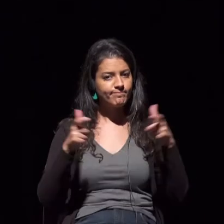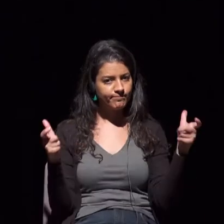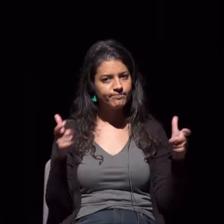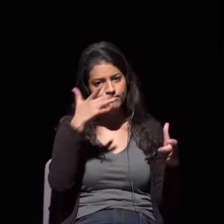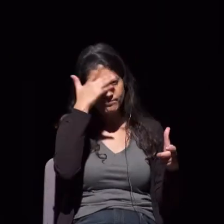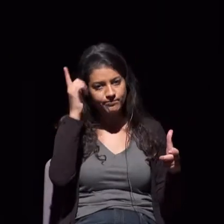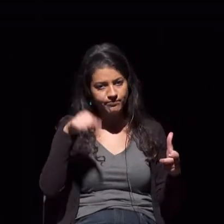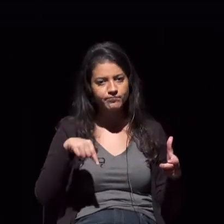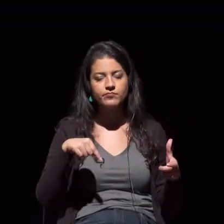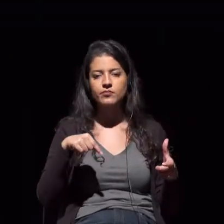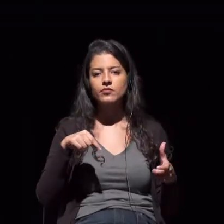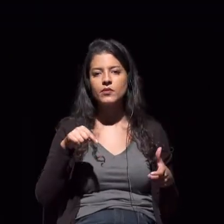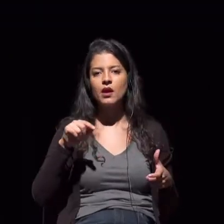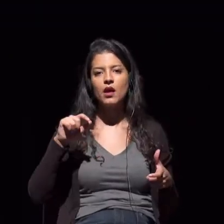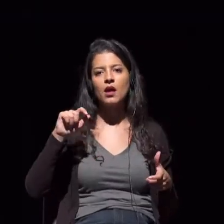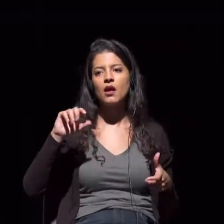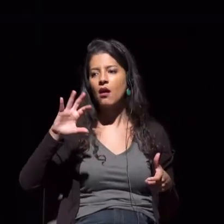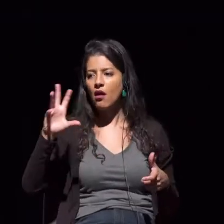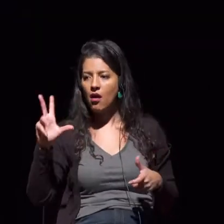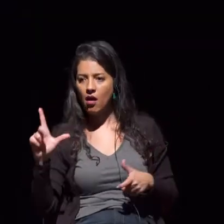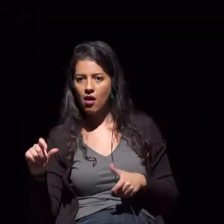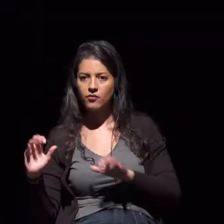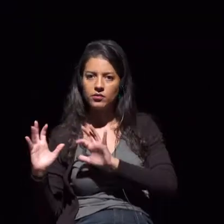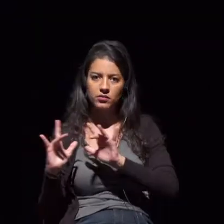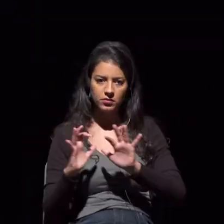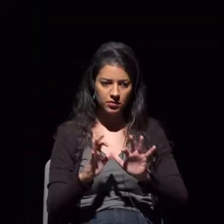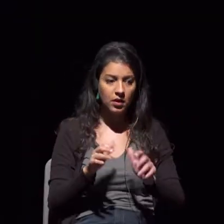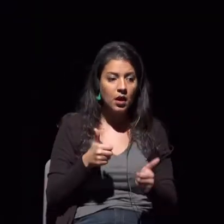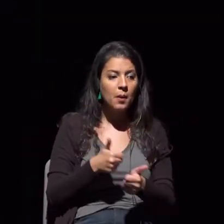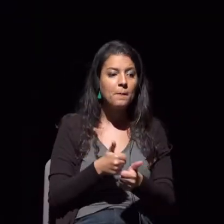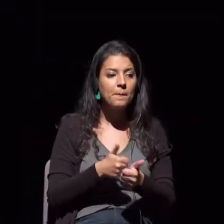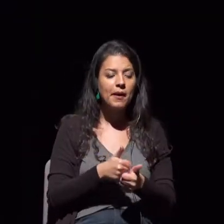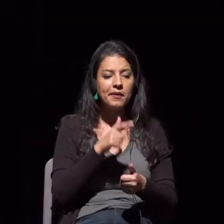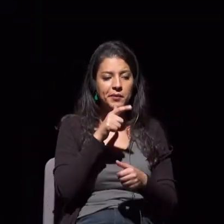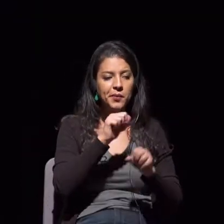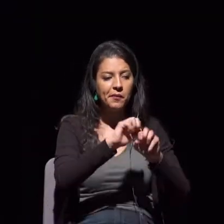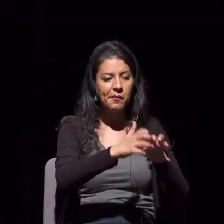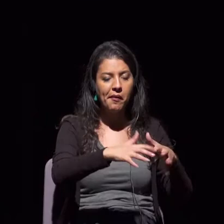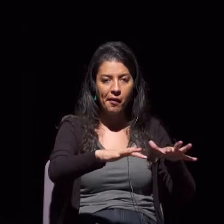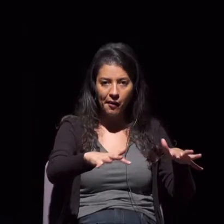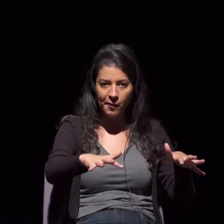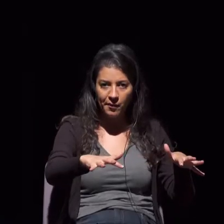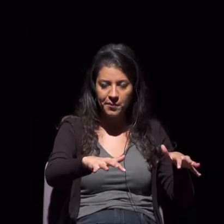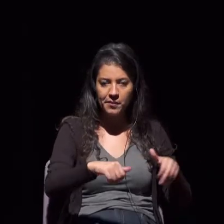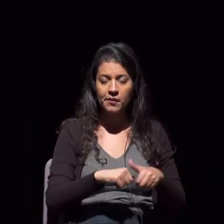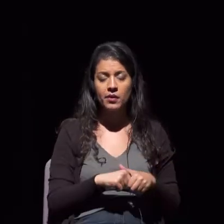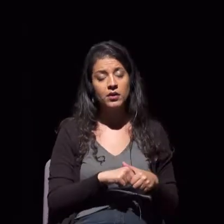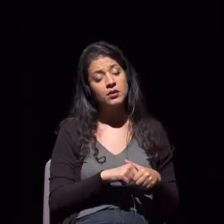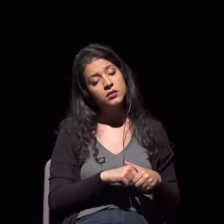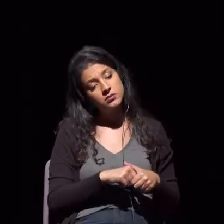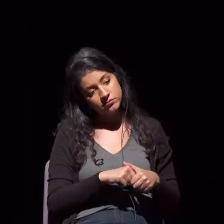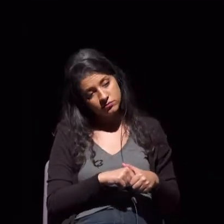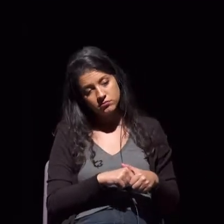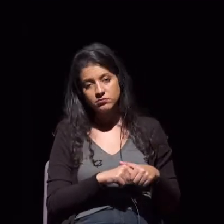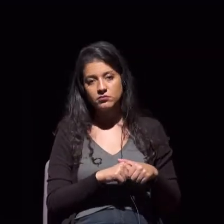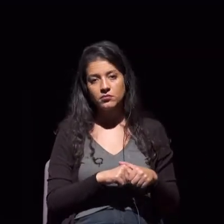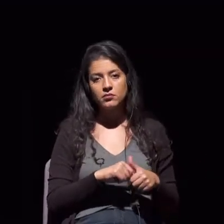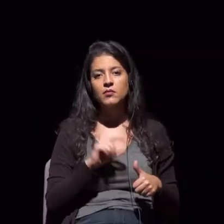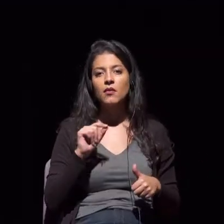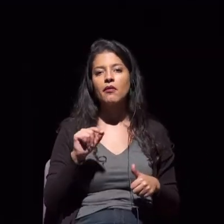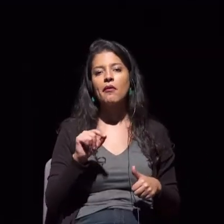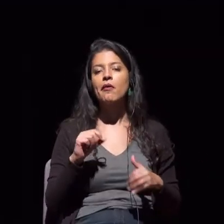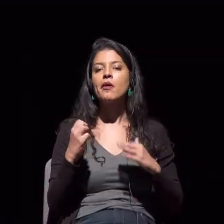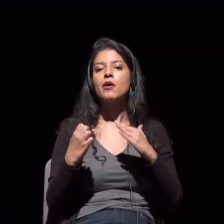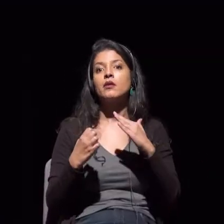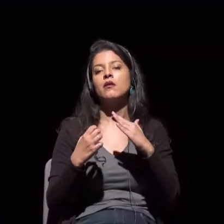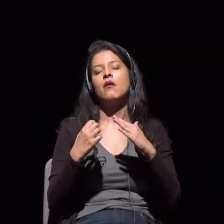were displaced. And now this land is being used for development. And so putting this project